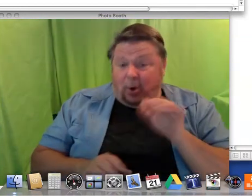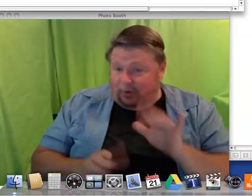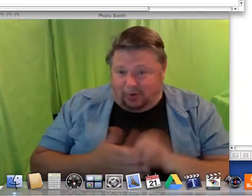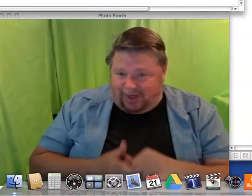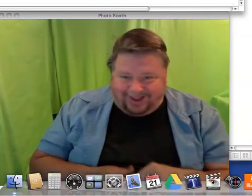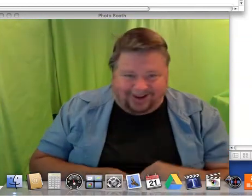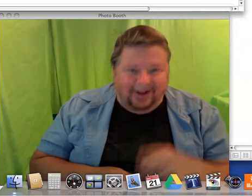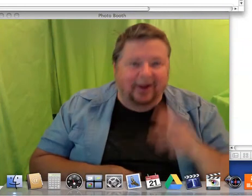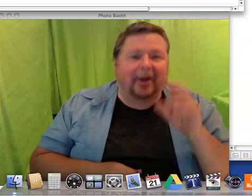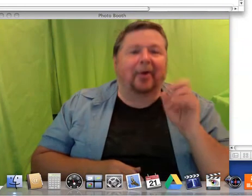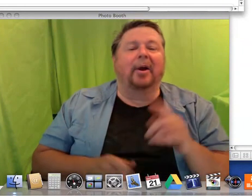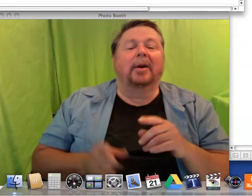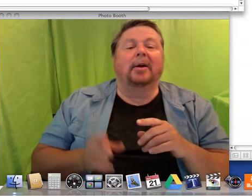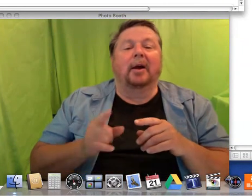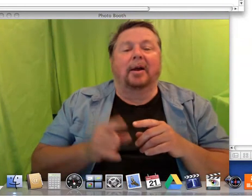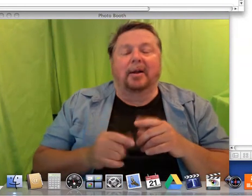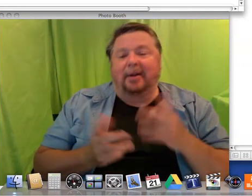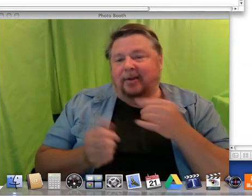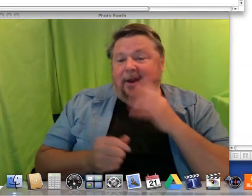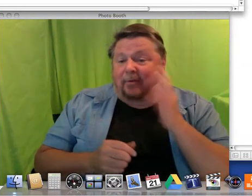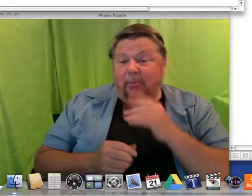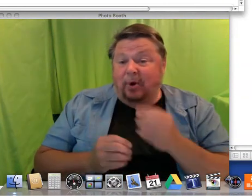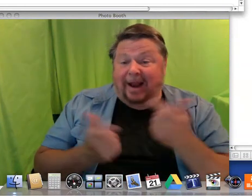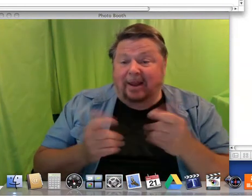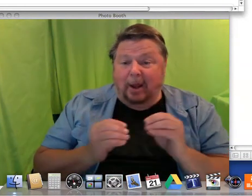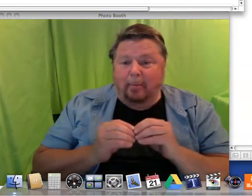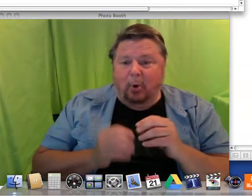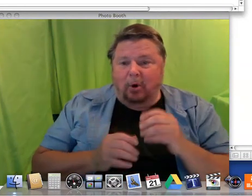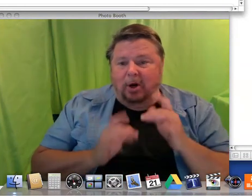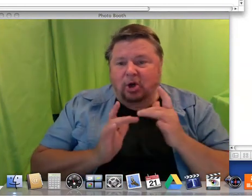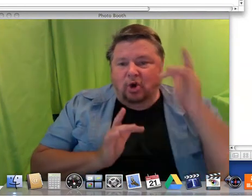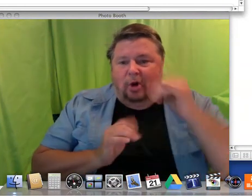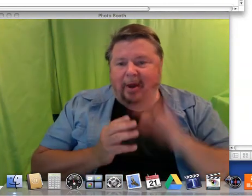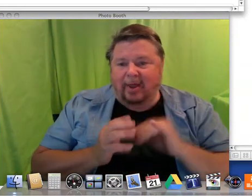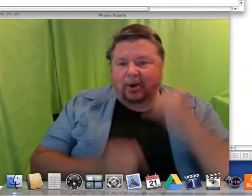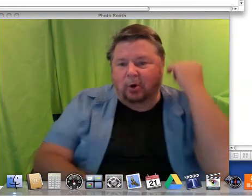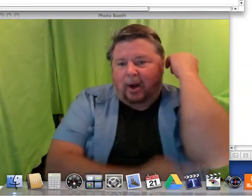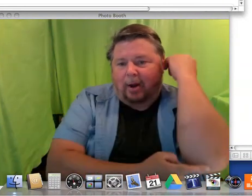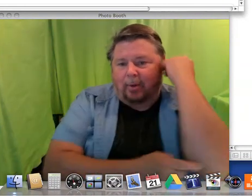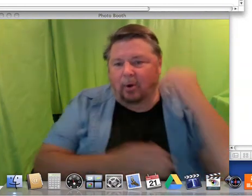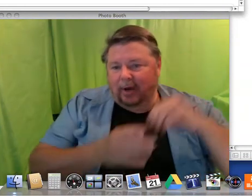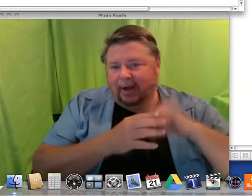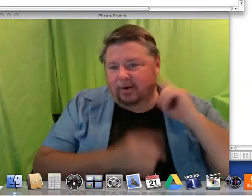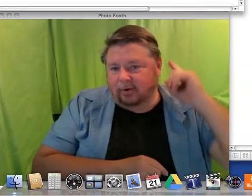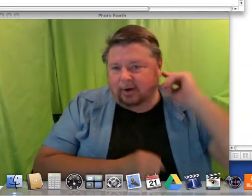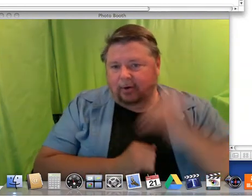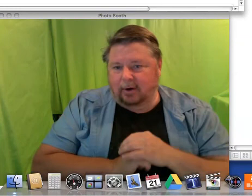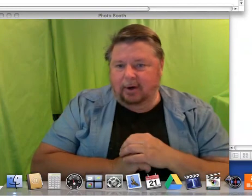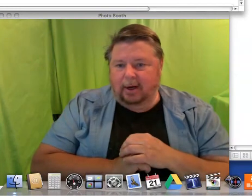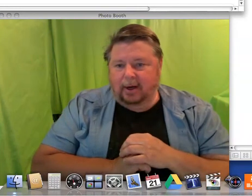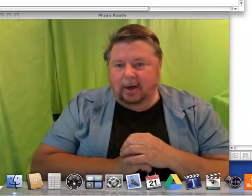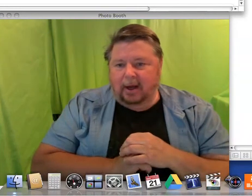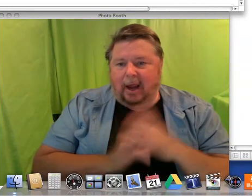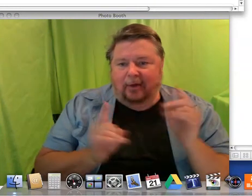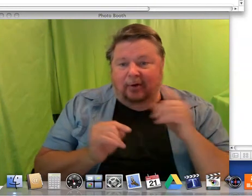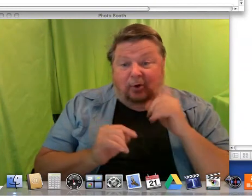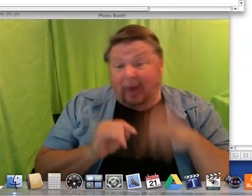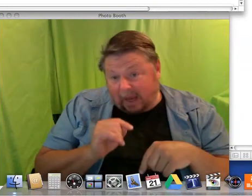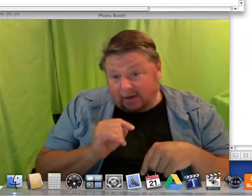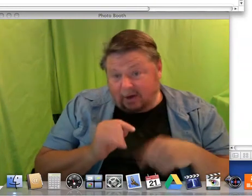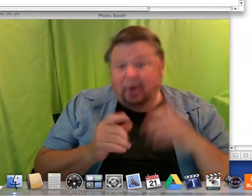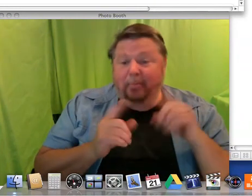Don't do that. Okay, they said never put anything more sharp than your elbow in your ear. And